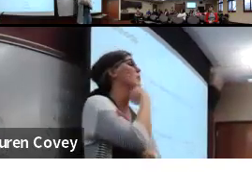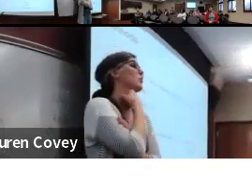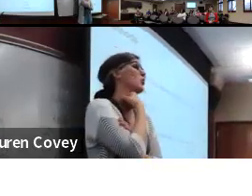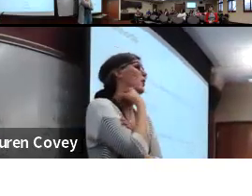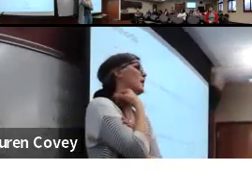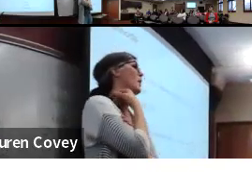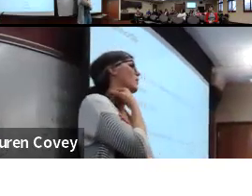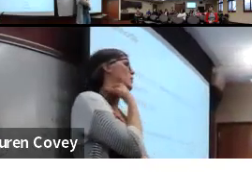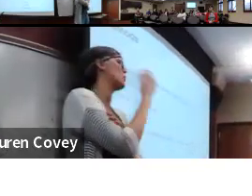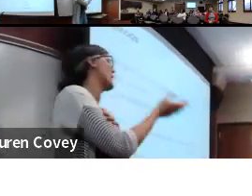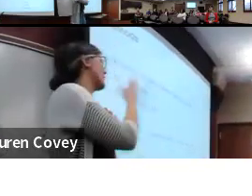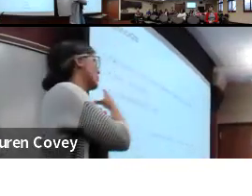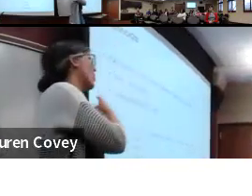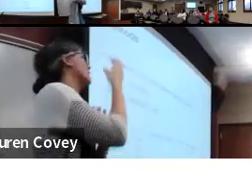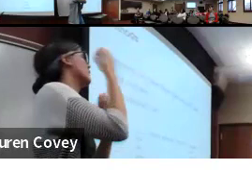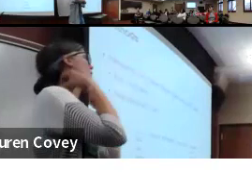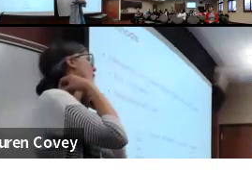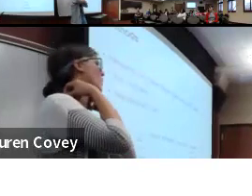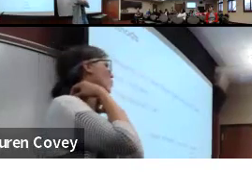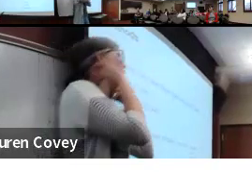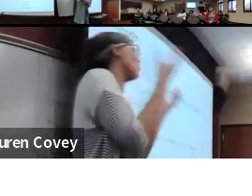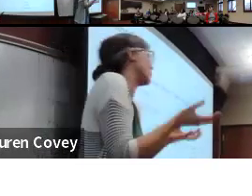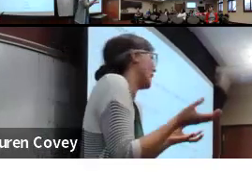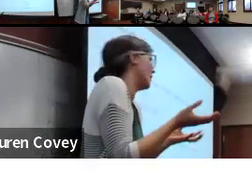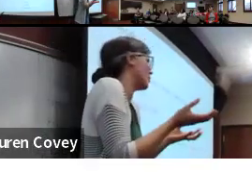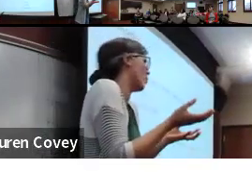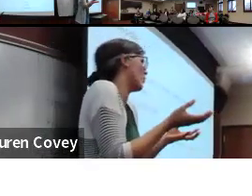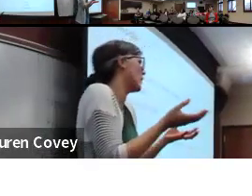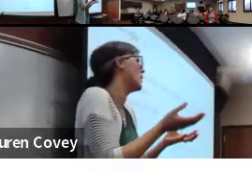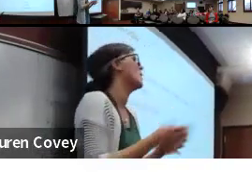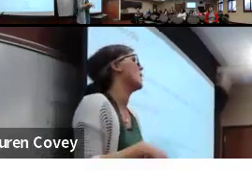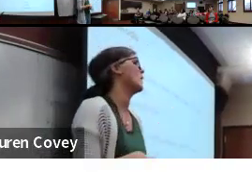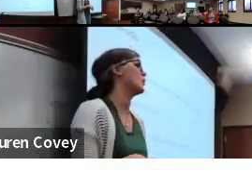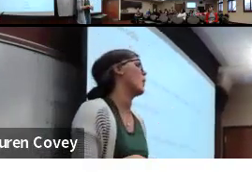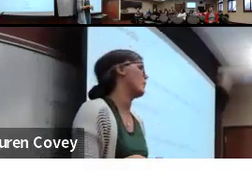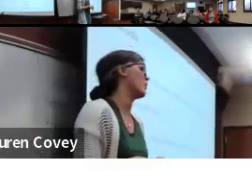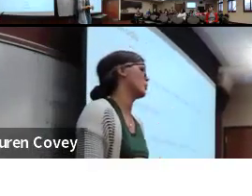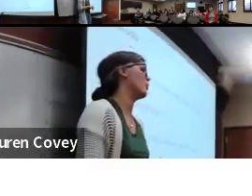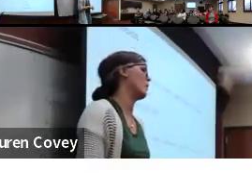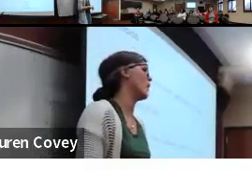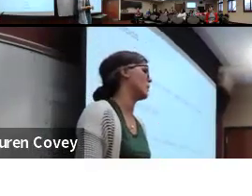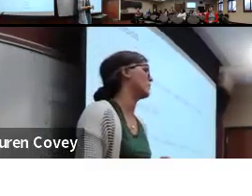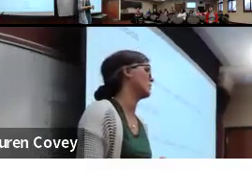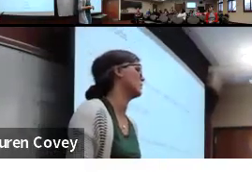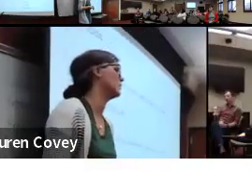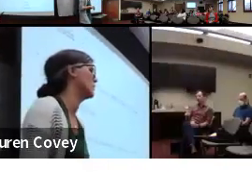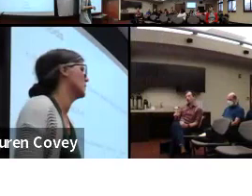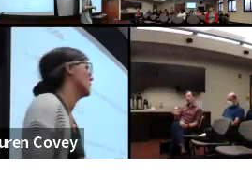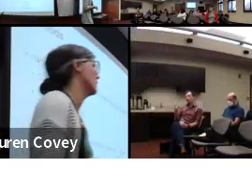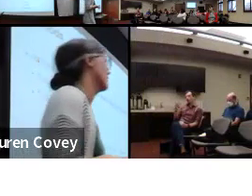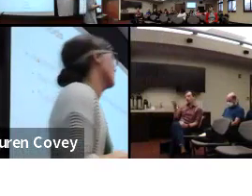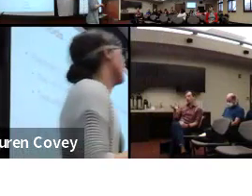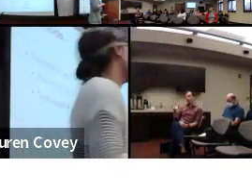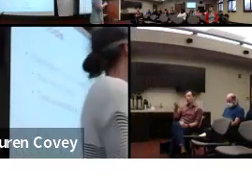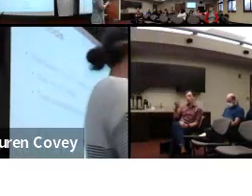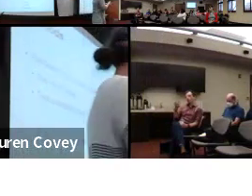And I think when you're talking about, when you're not having the cognitive load of having to also tell the story, that you're probably going to do better. So I guess I have the opposite